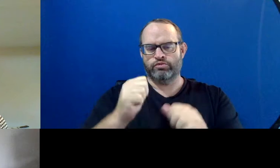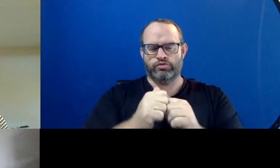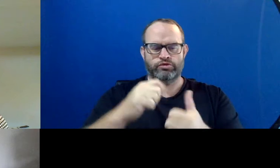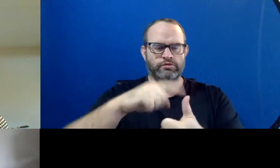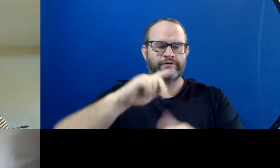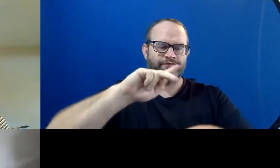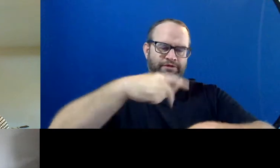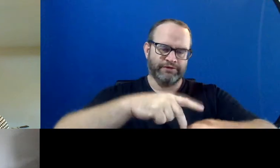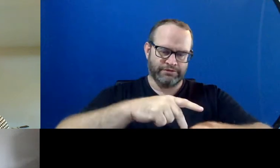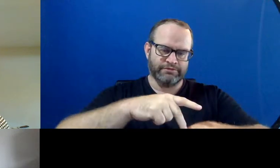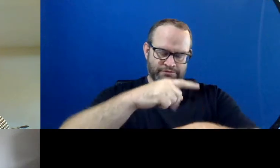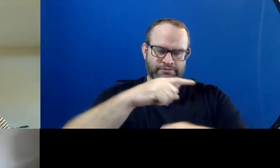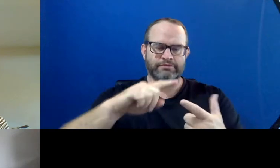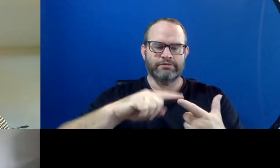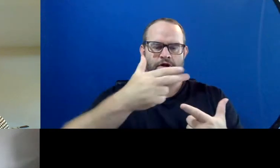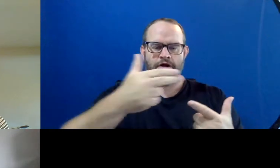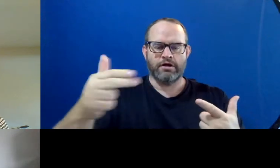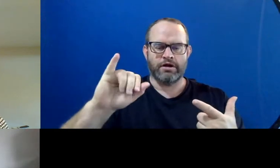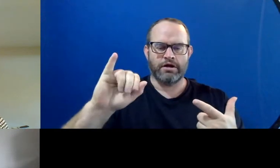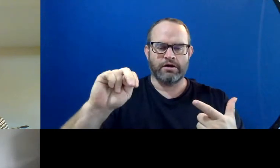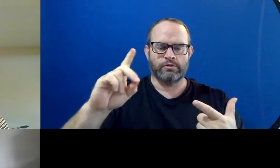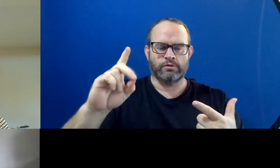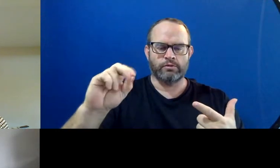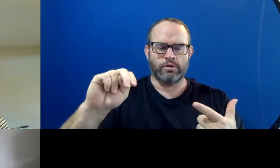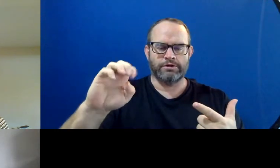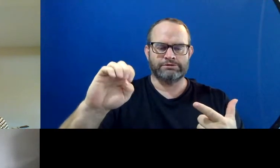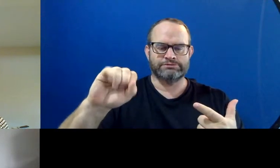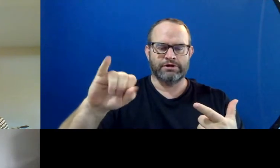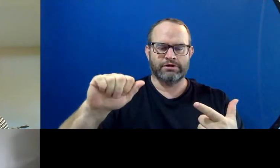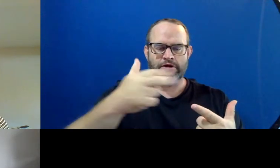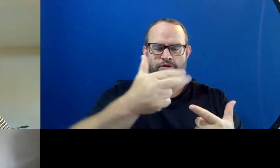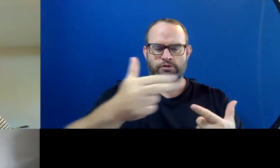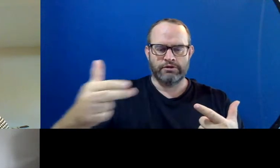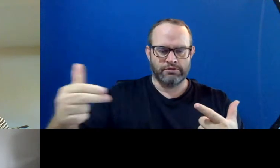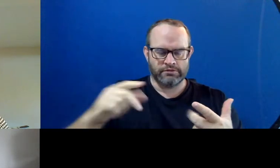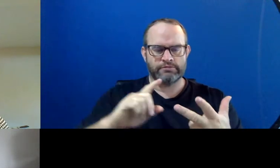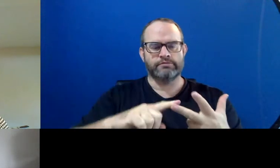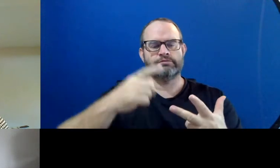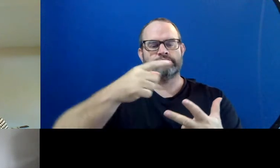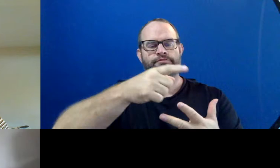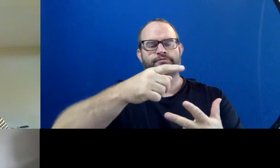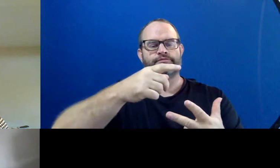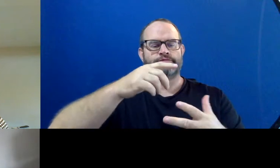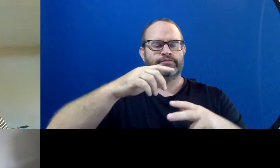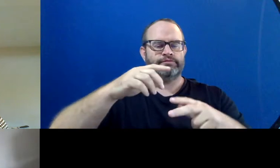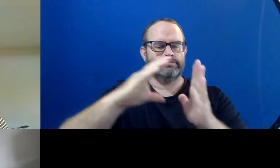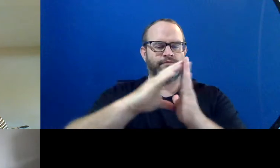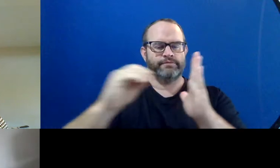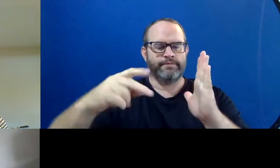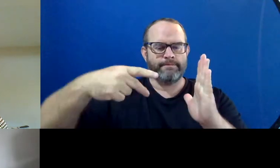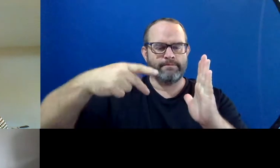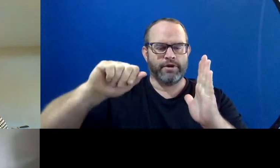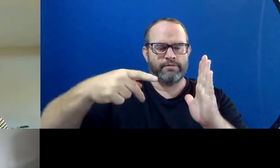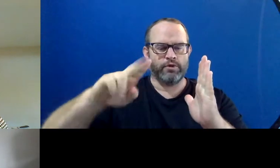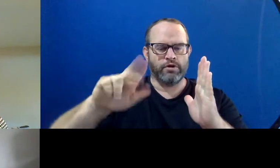named All Children Read. So we're working with that program primarily in the Philippines. We're working with people in